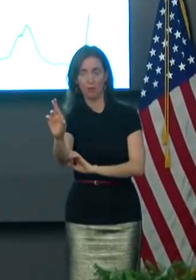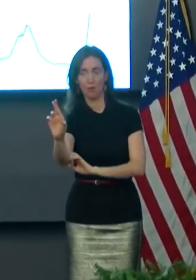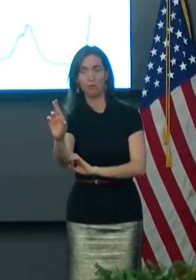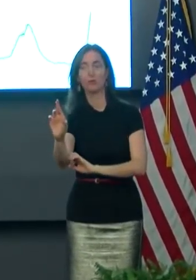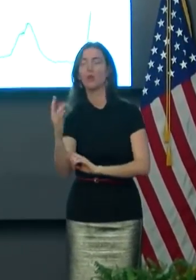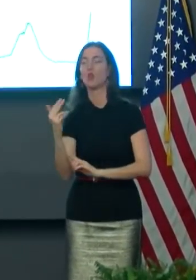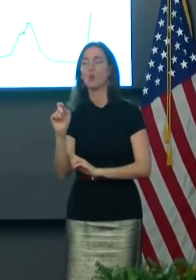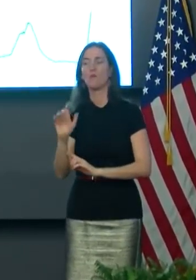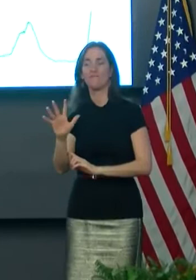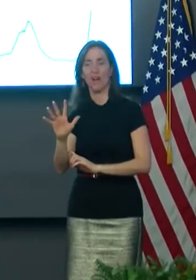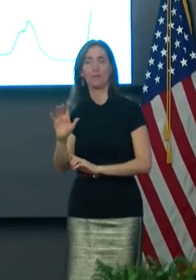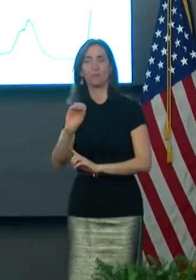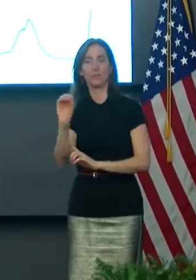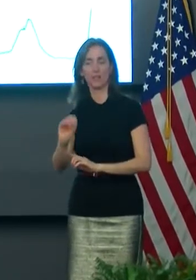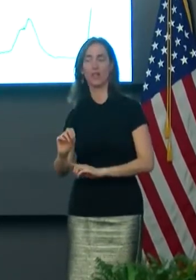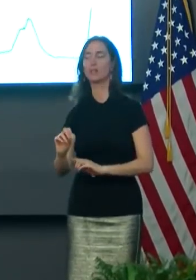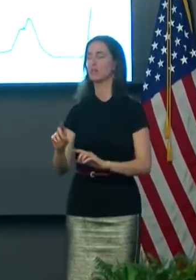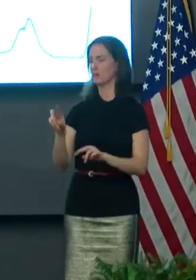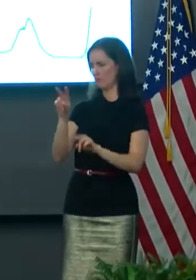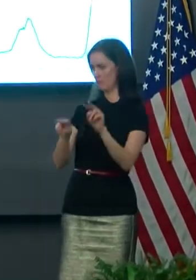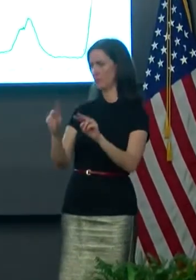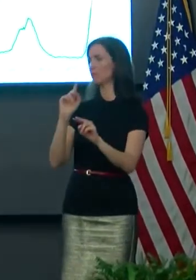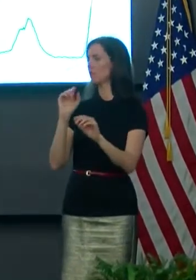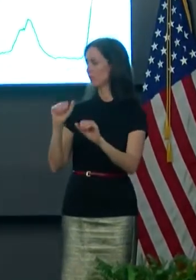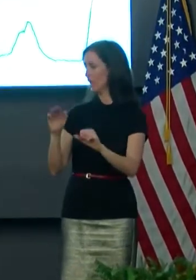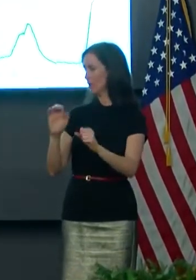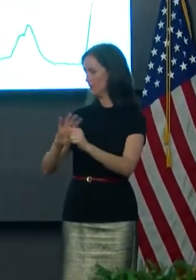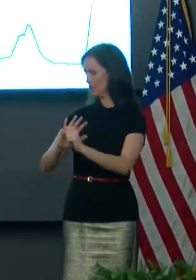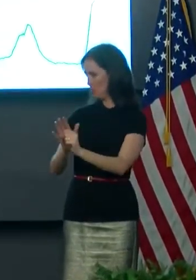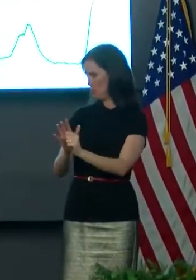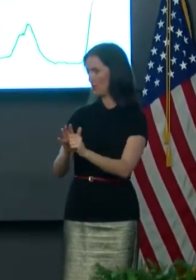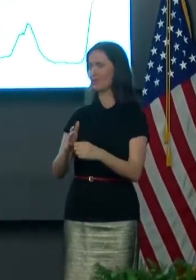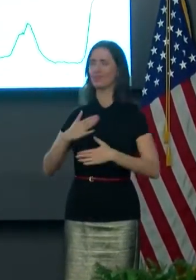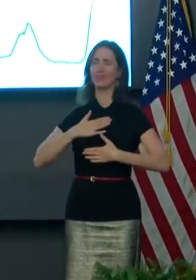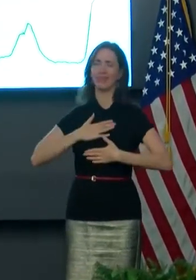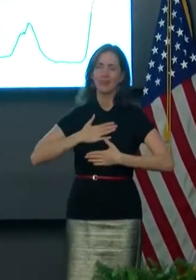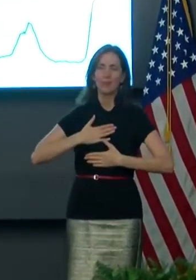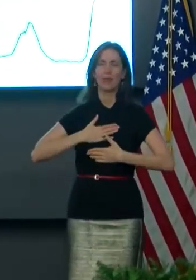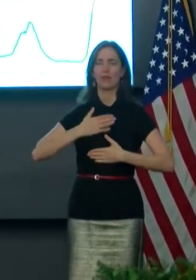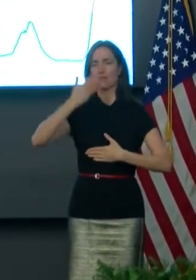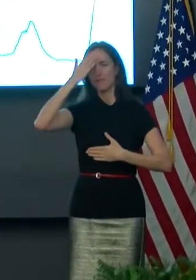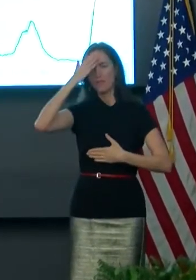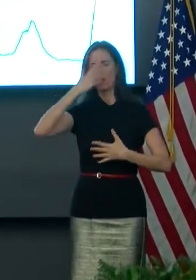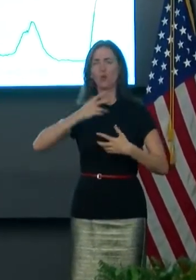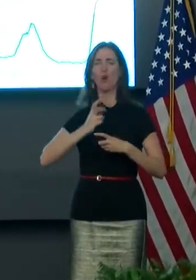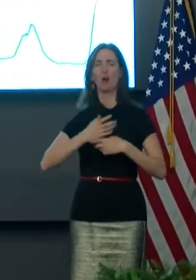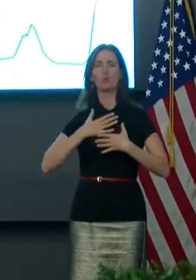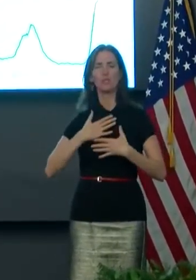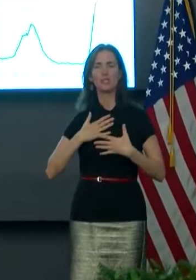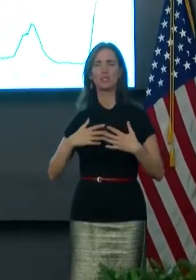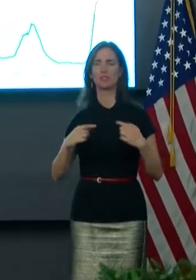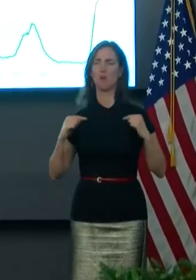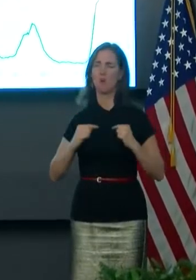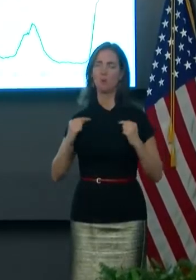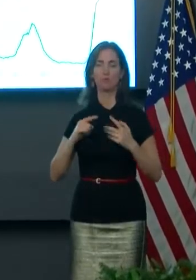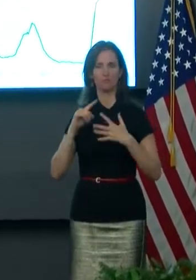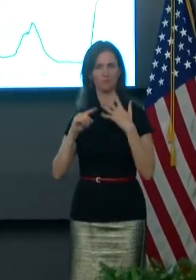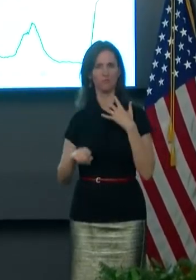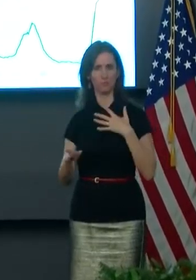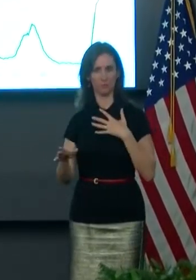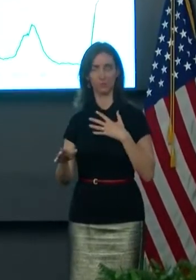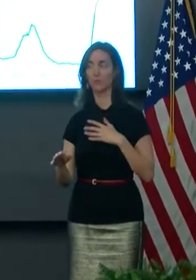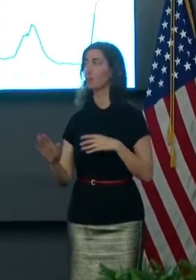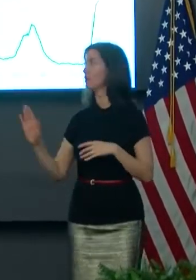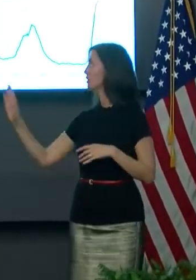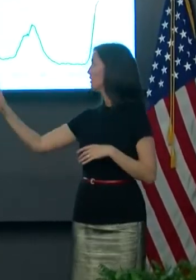coming in with symptoms that could be COVID, chest pain, fever, shortness of breath, and so forth. On the top right, you'll